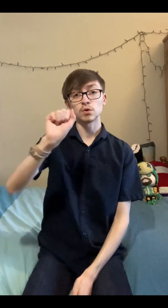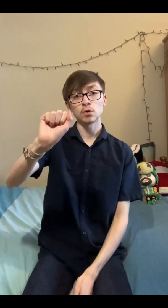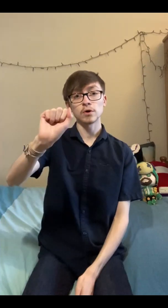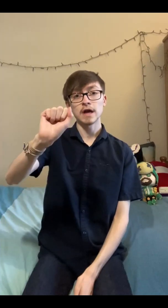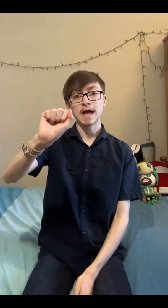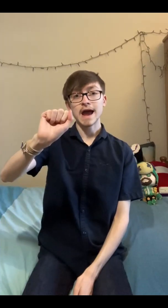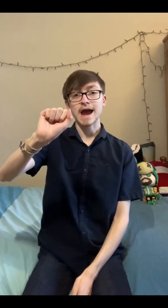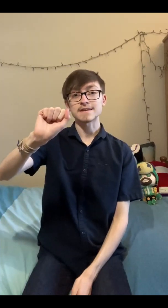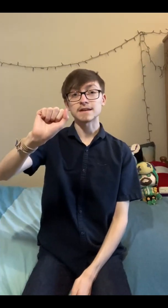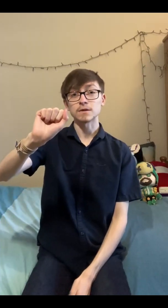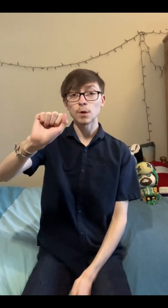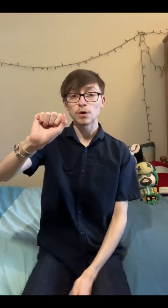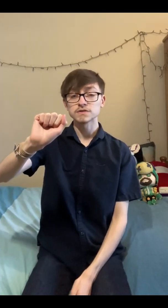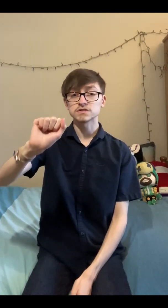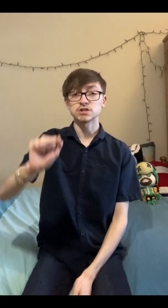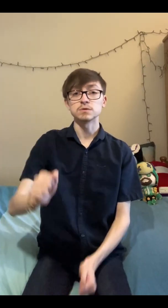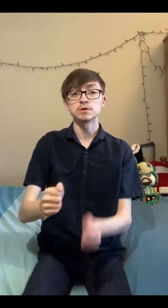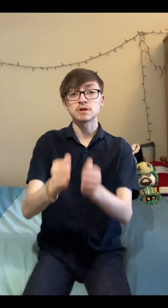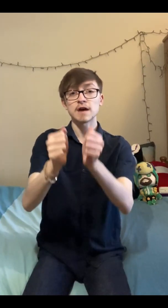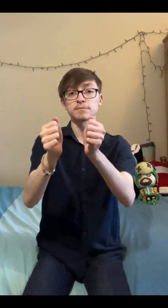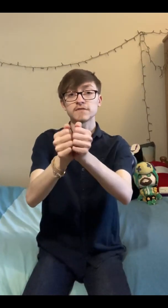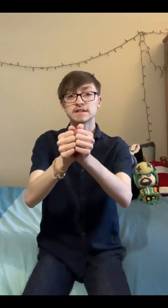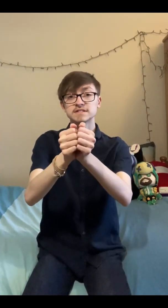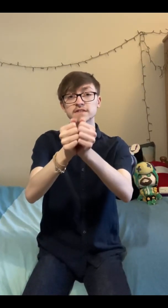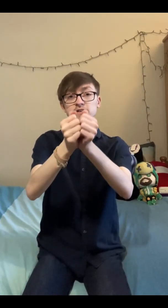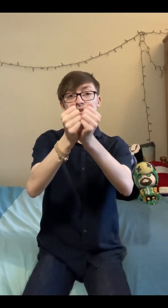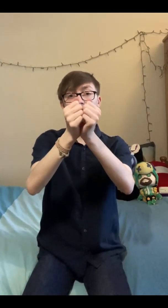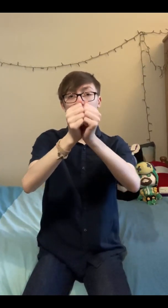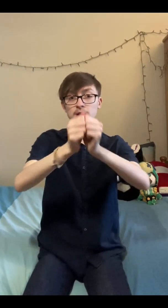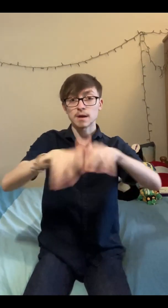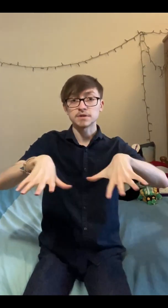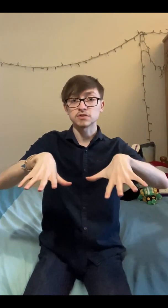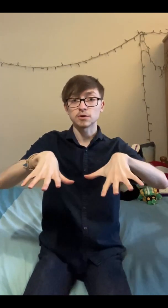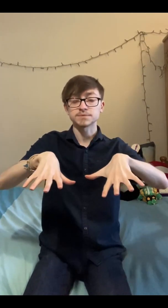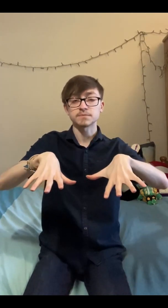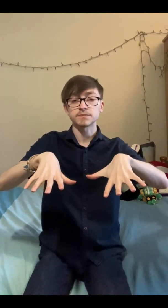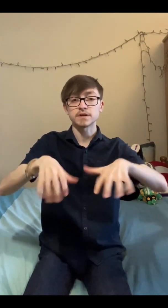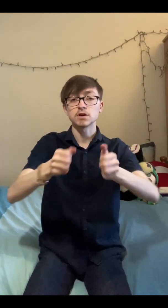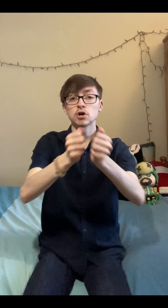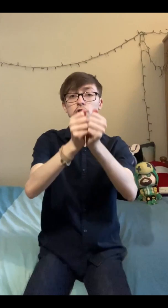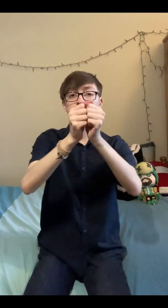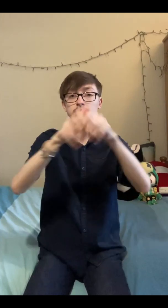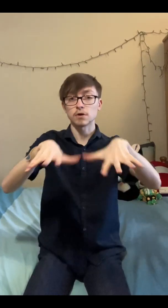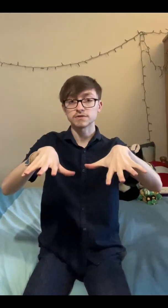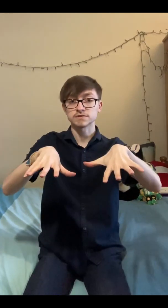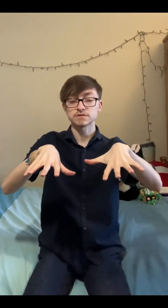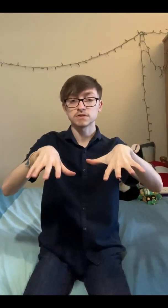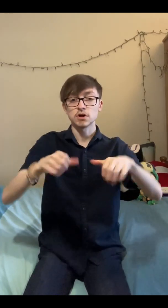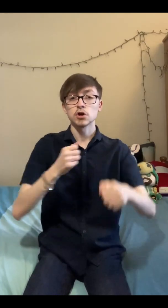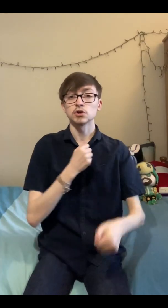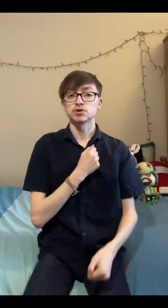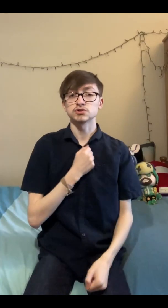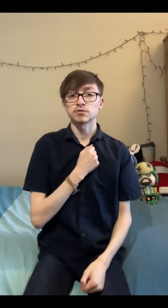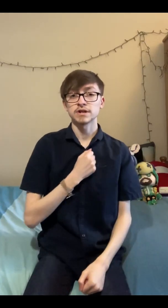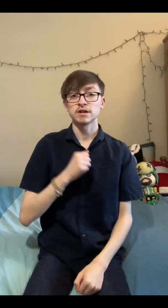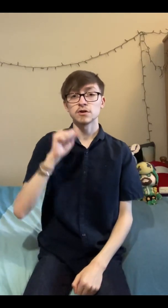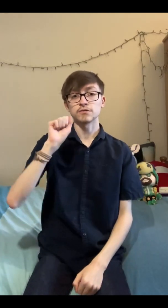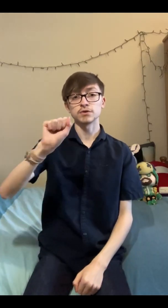your. And then loss, you would have both hands together and pretend to drop something. So loss. Sorry for